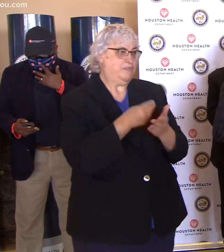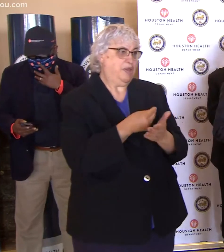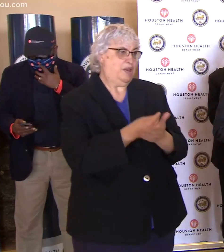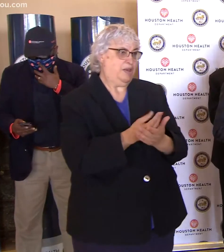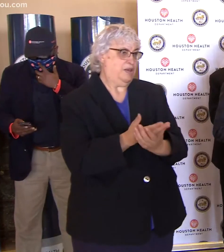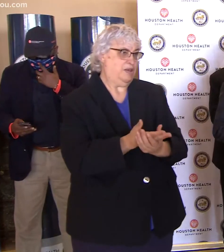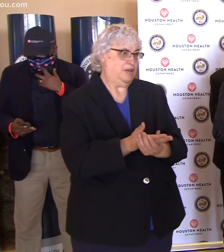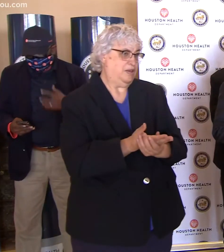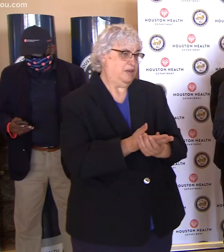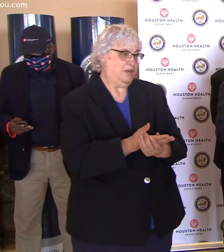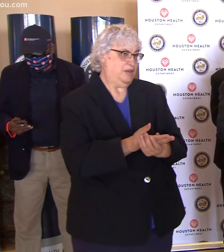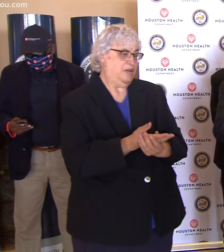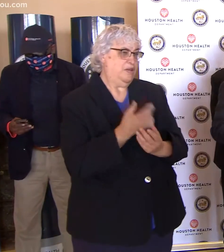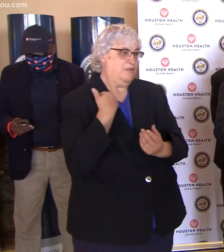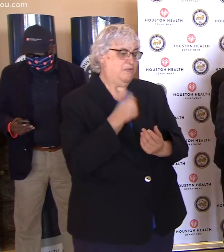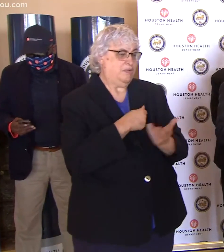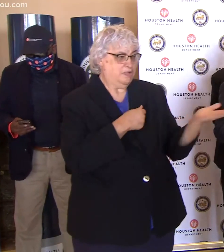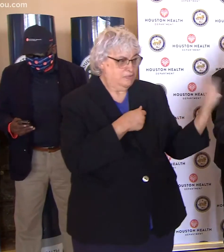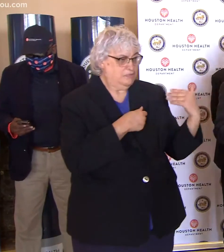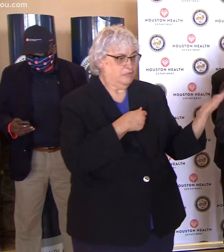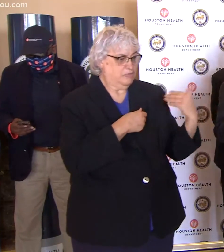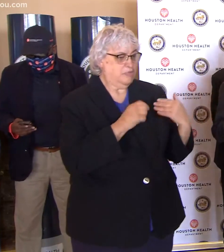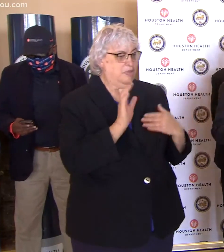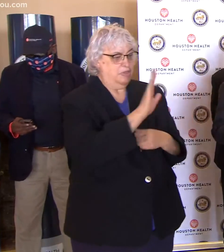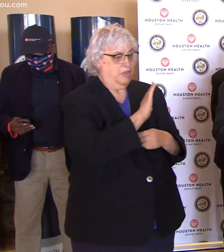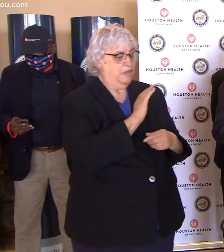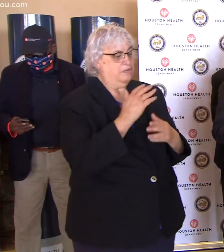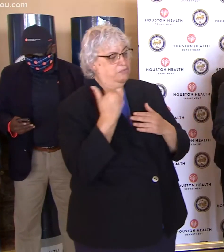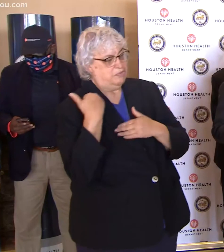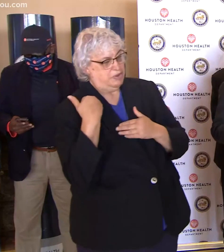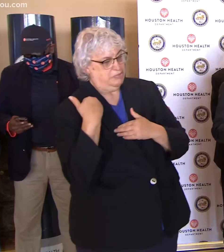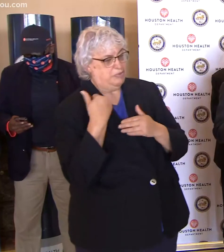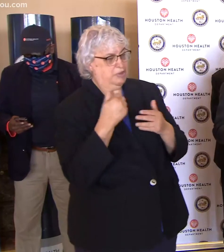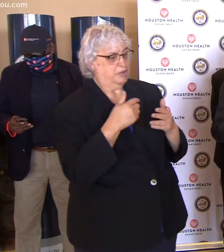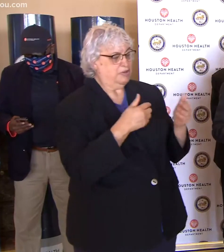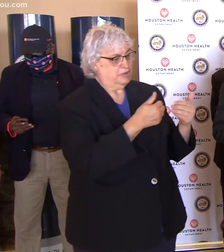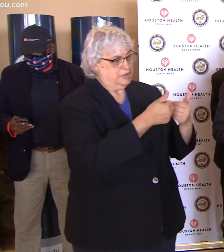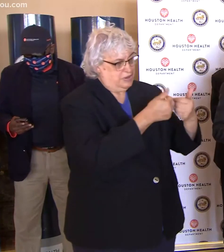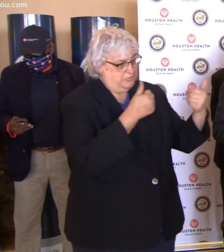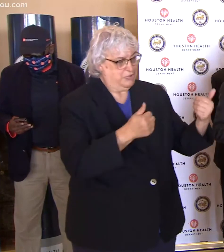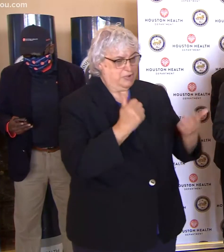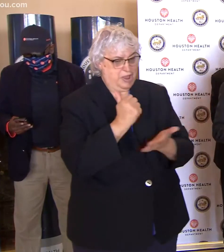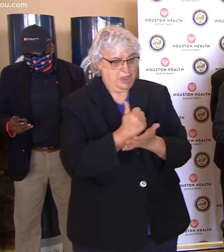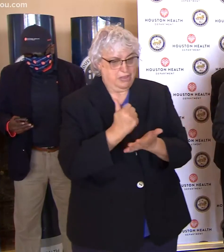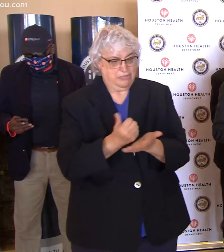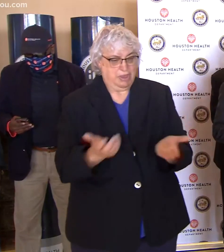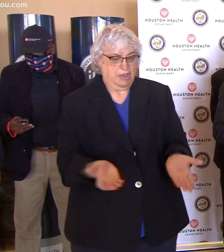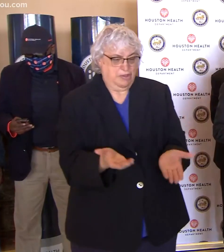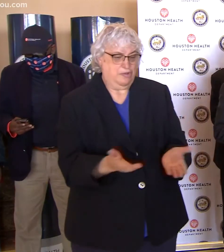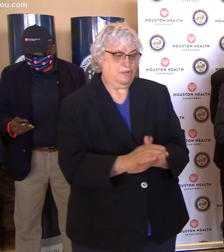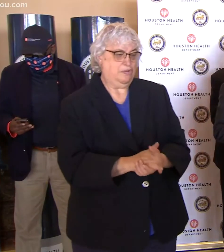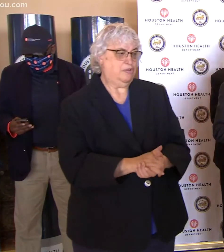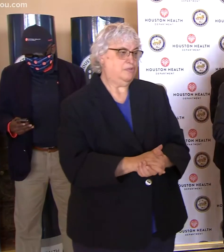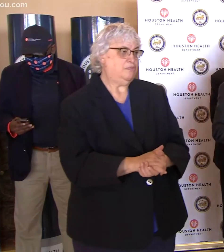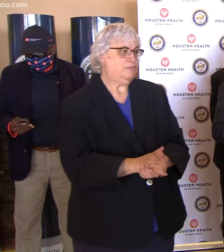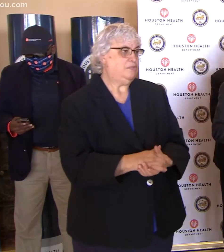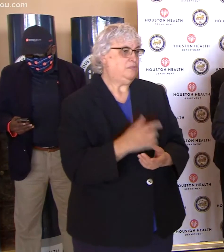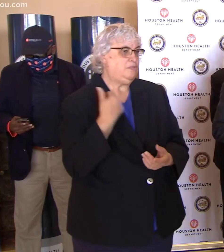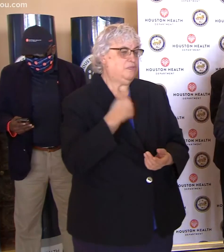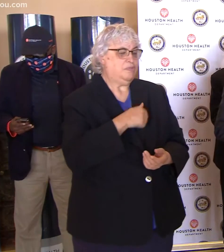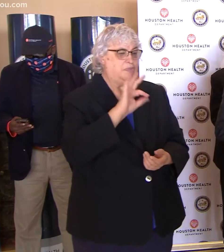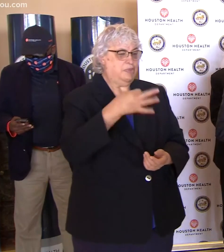stimulus package. So we are pulling them from their other responsibilities in order to assist in making this operation work. So we're in the